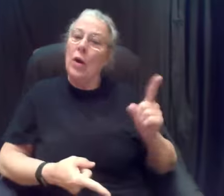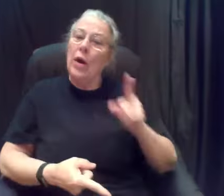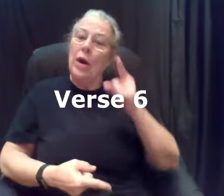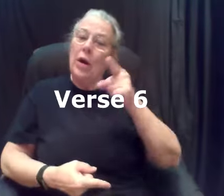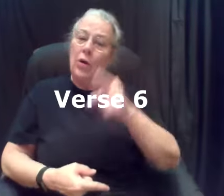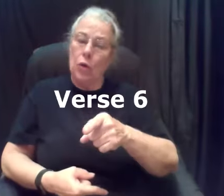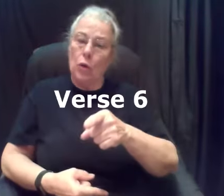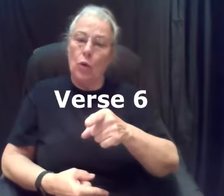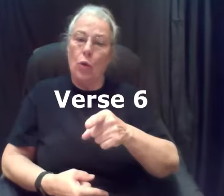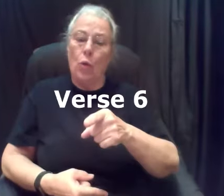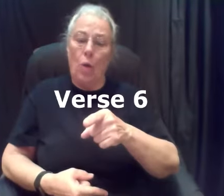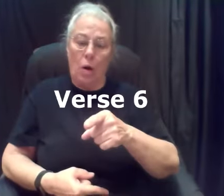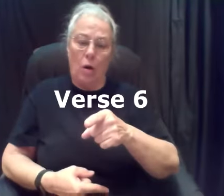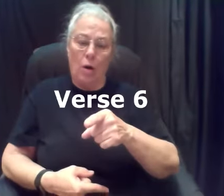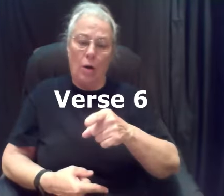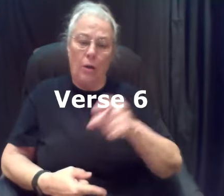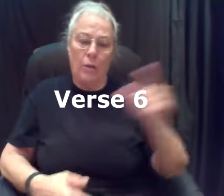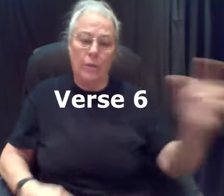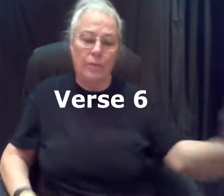where you are.